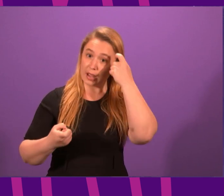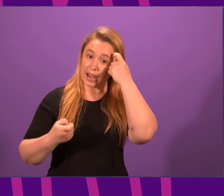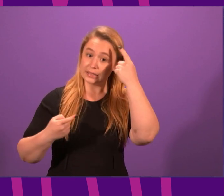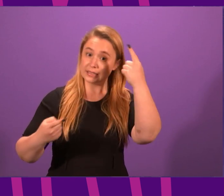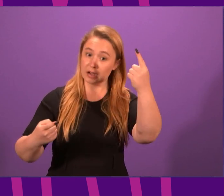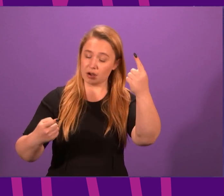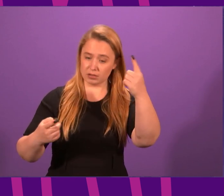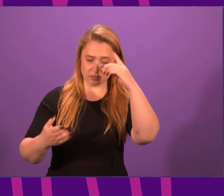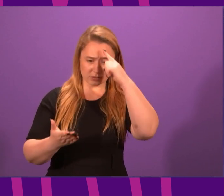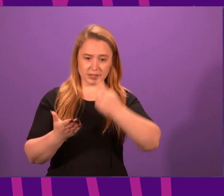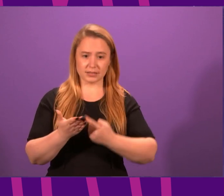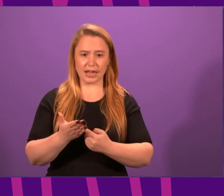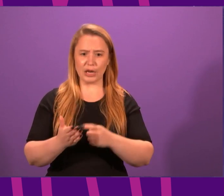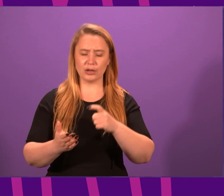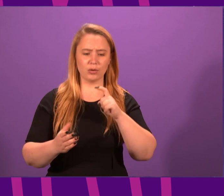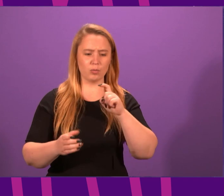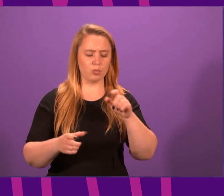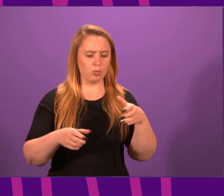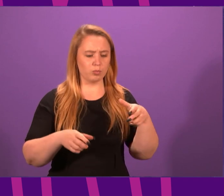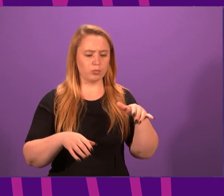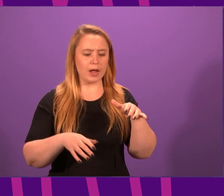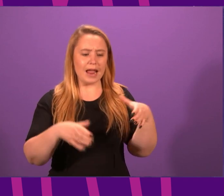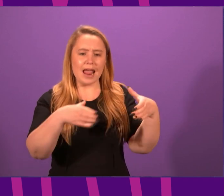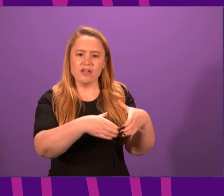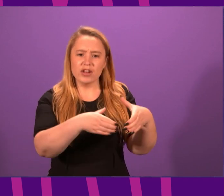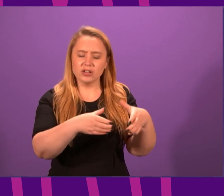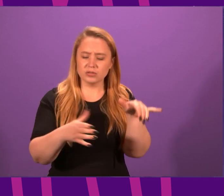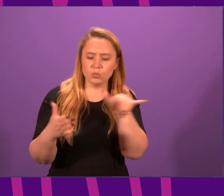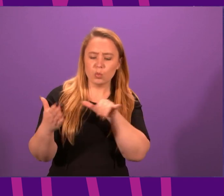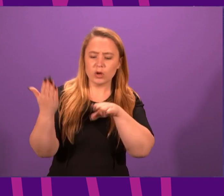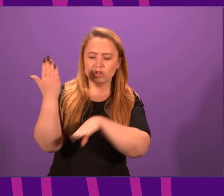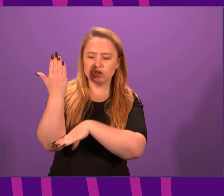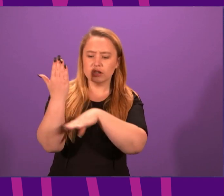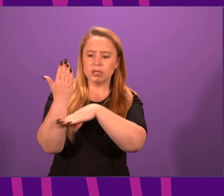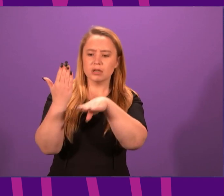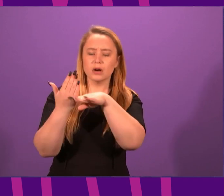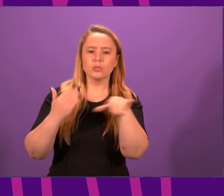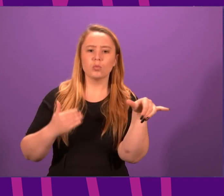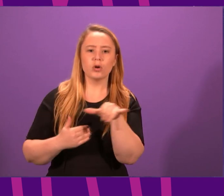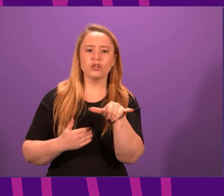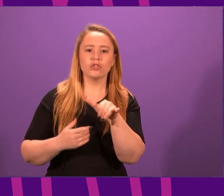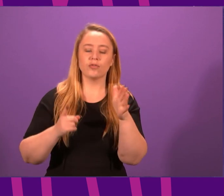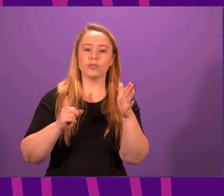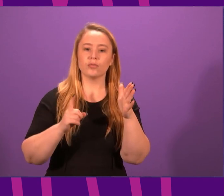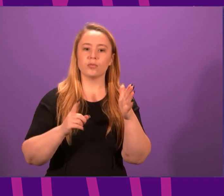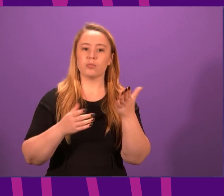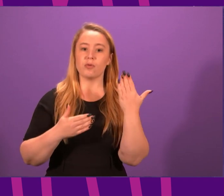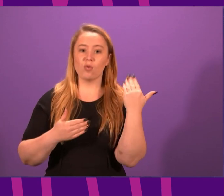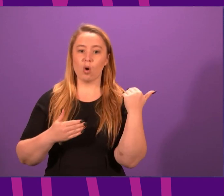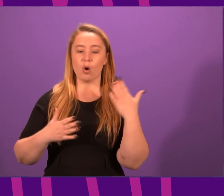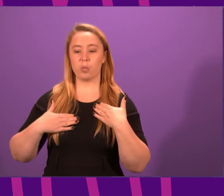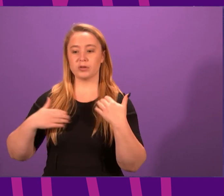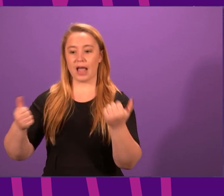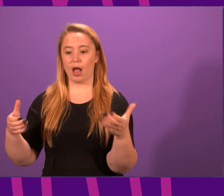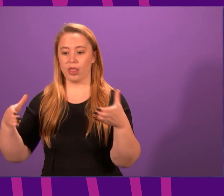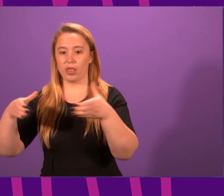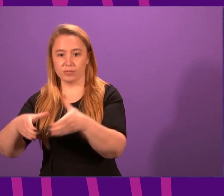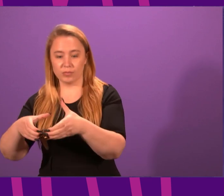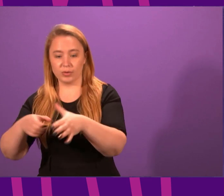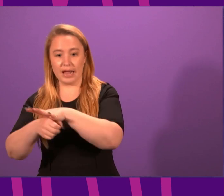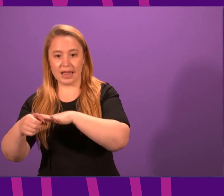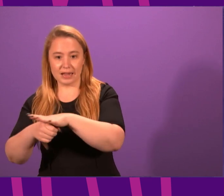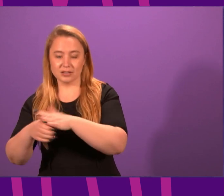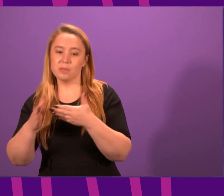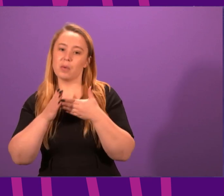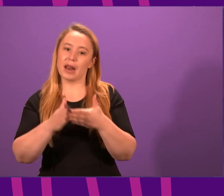which tier, to move from health board areas to local authority areas, for the simple reason that there